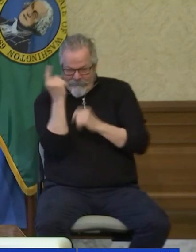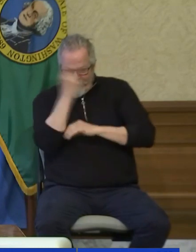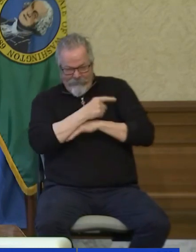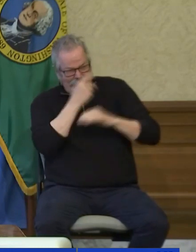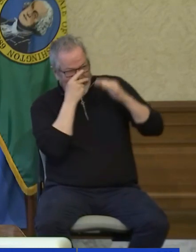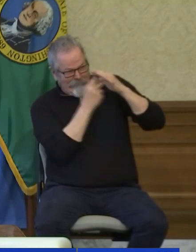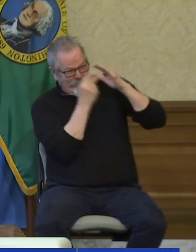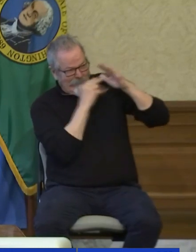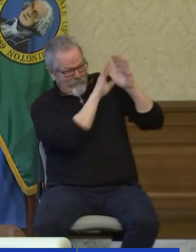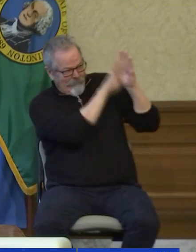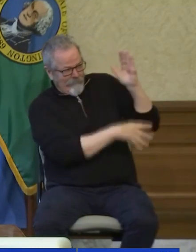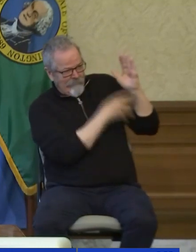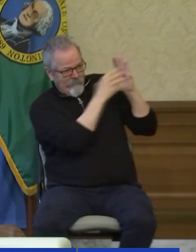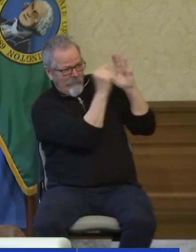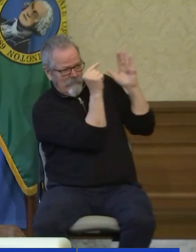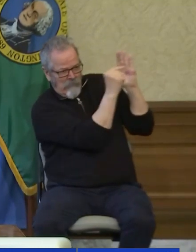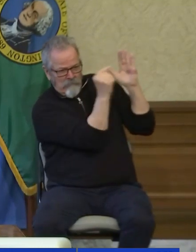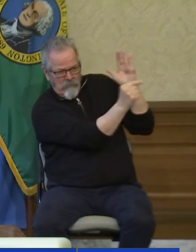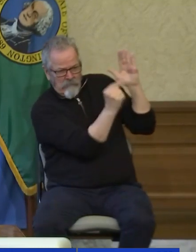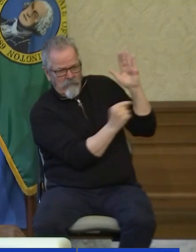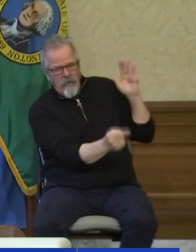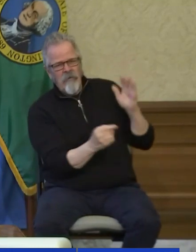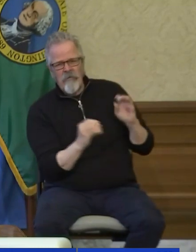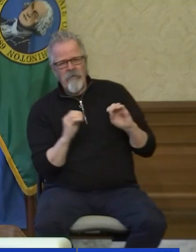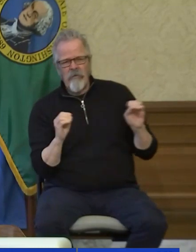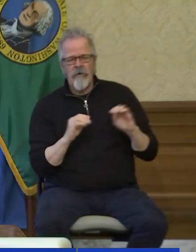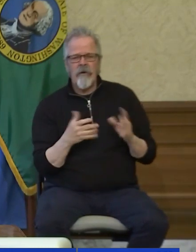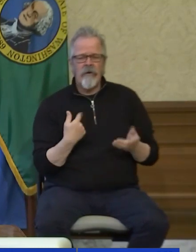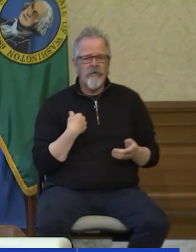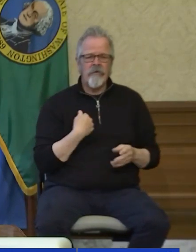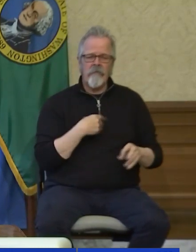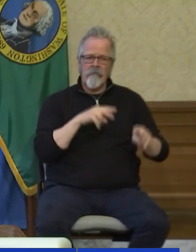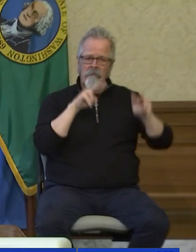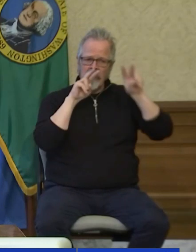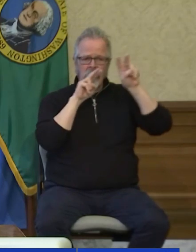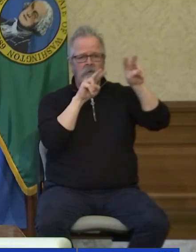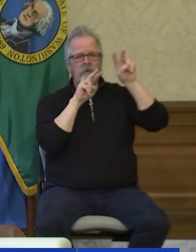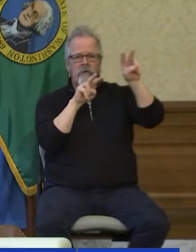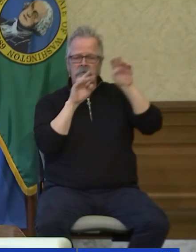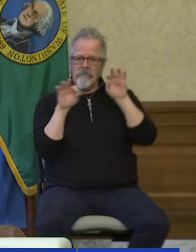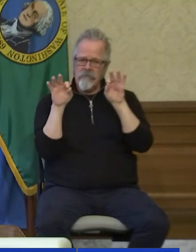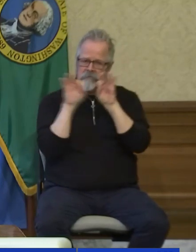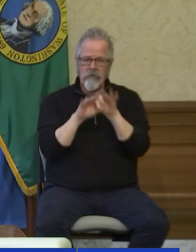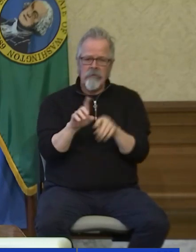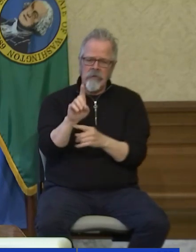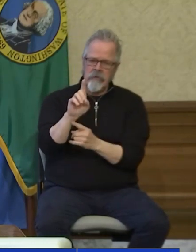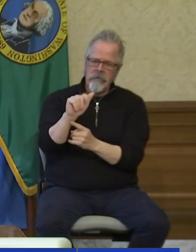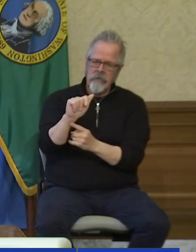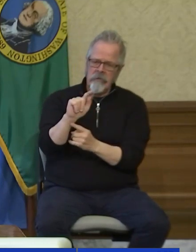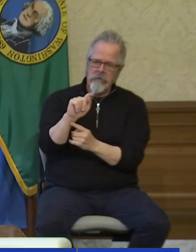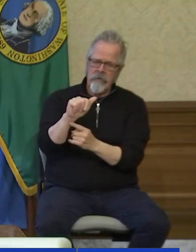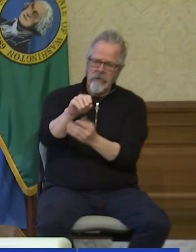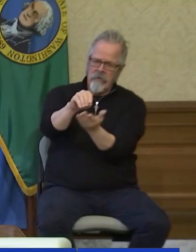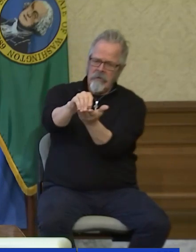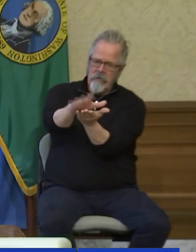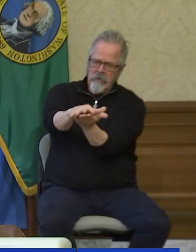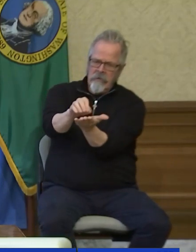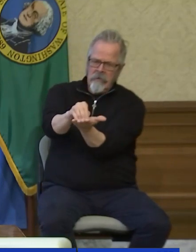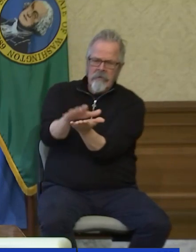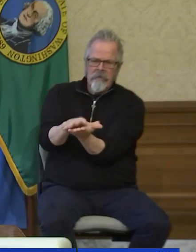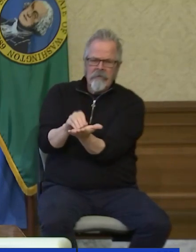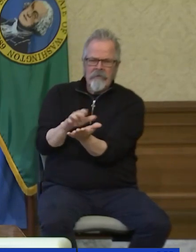So the new normal is not here yet, but I'd like to share some good news and then a